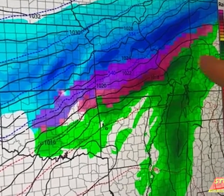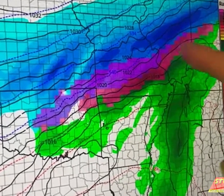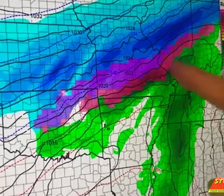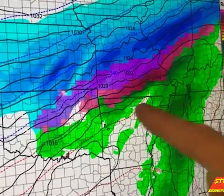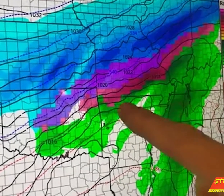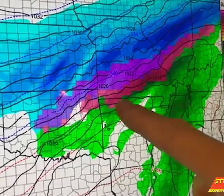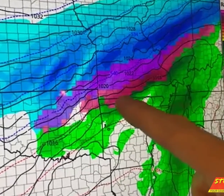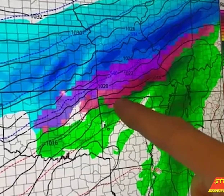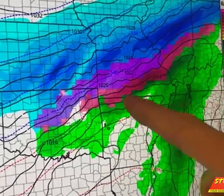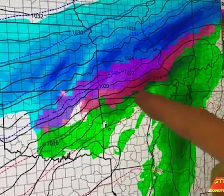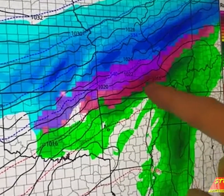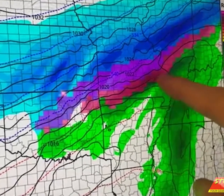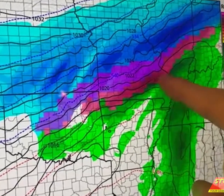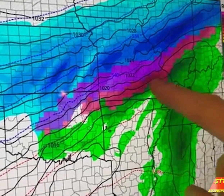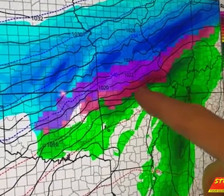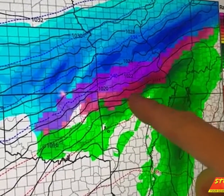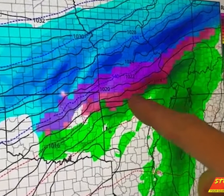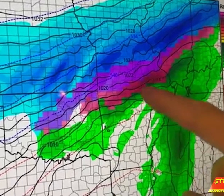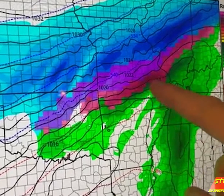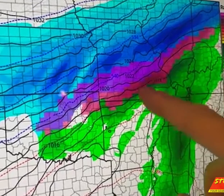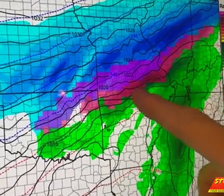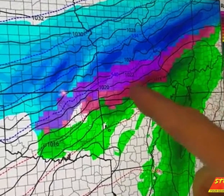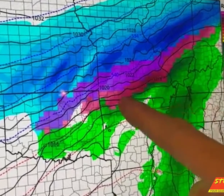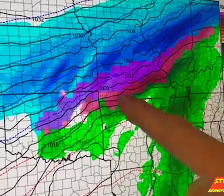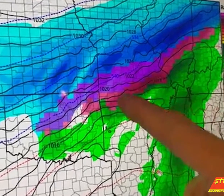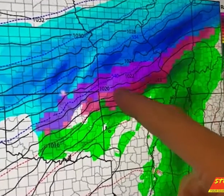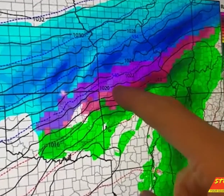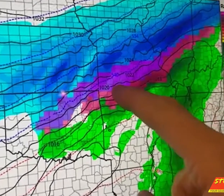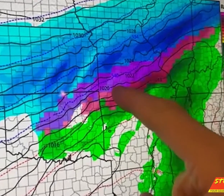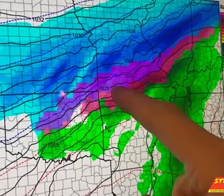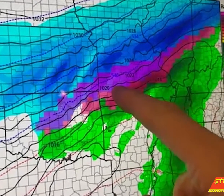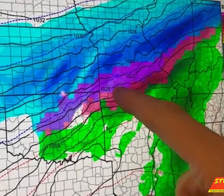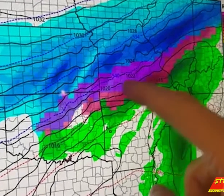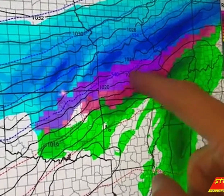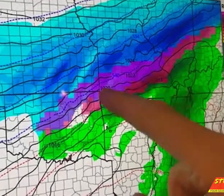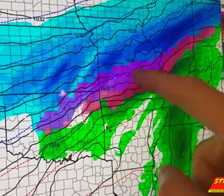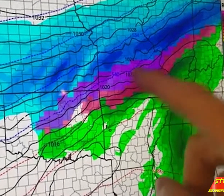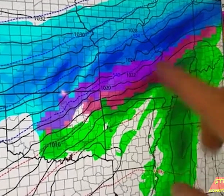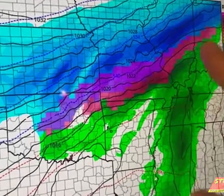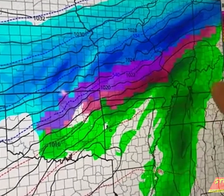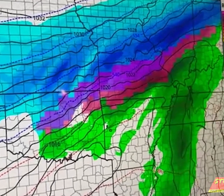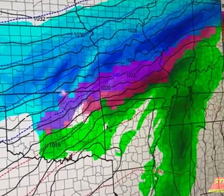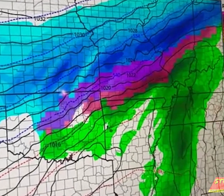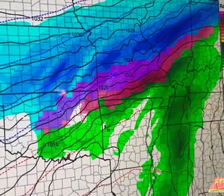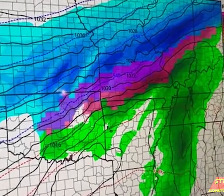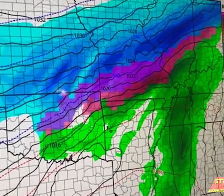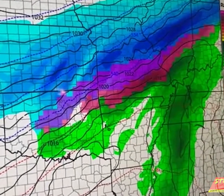things. But this red here, that's what we don't want. And right there's Branson. It's in that sleet. This is one model, so I'm going to